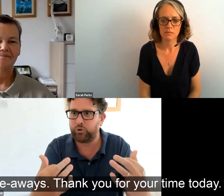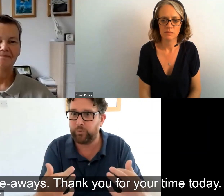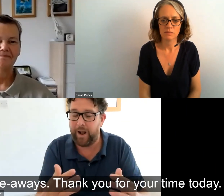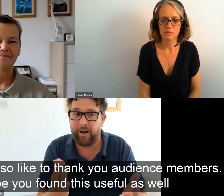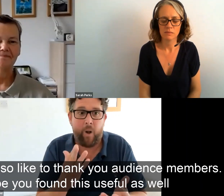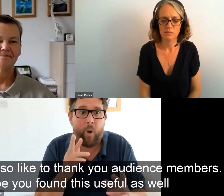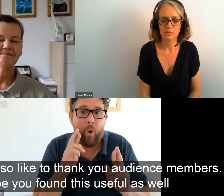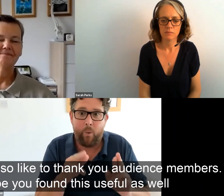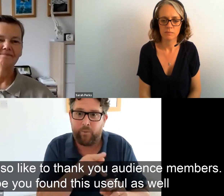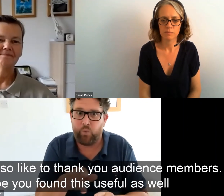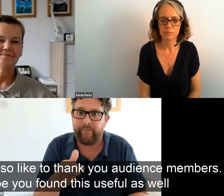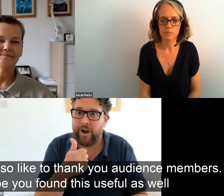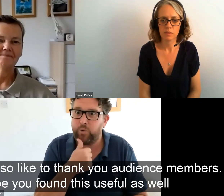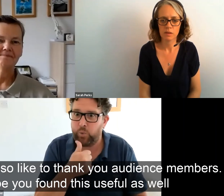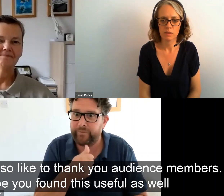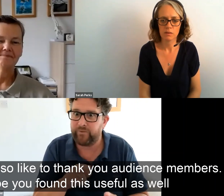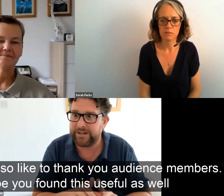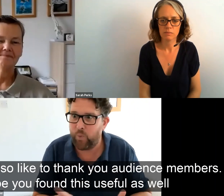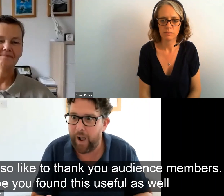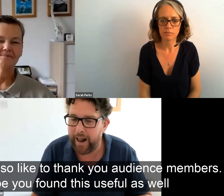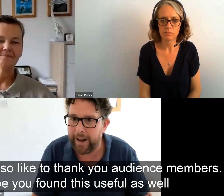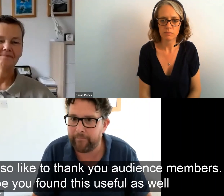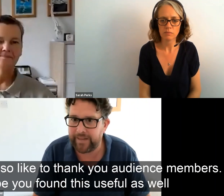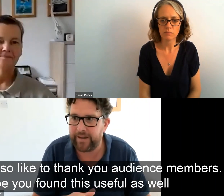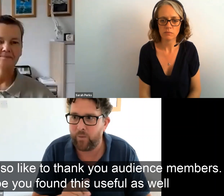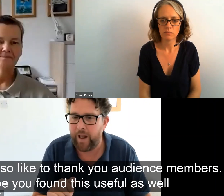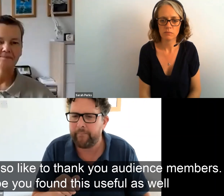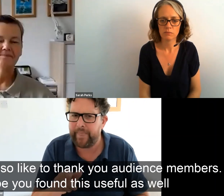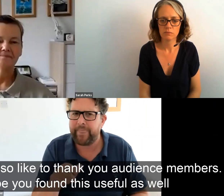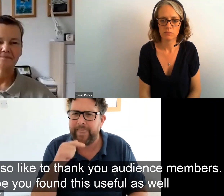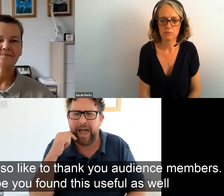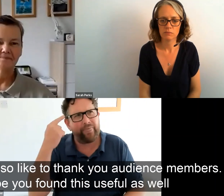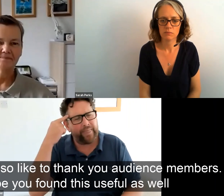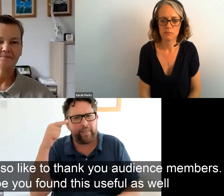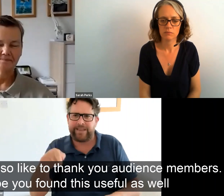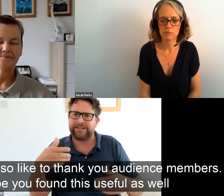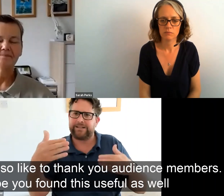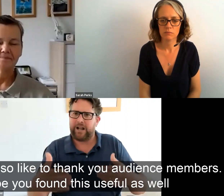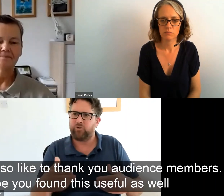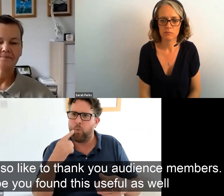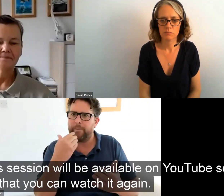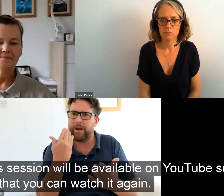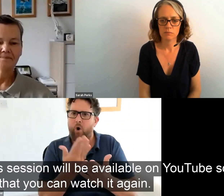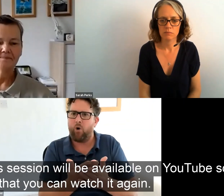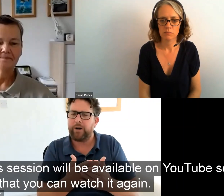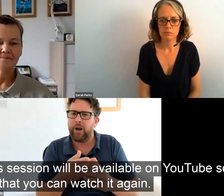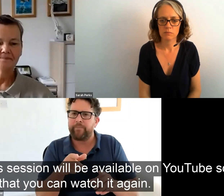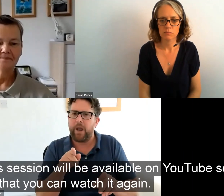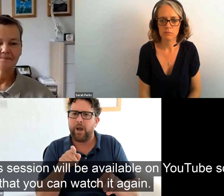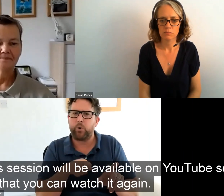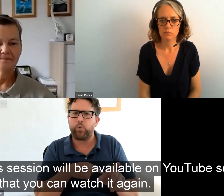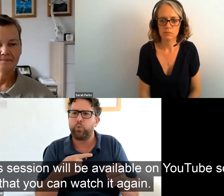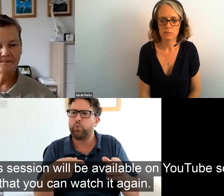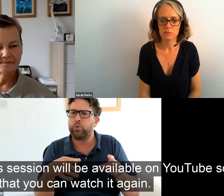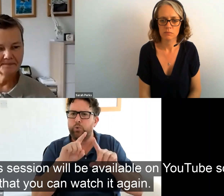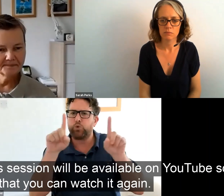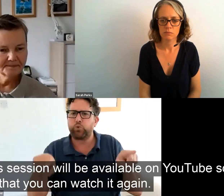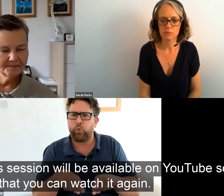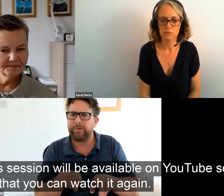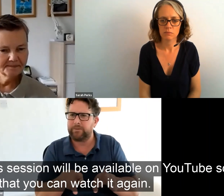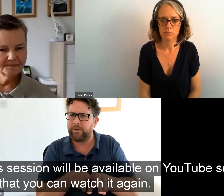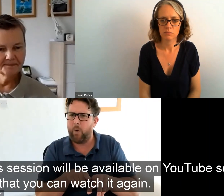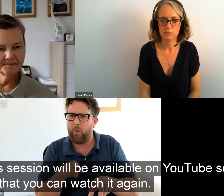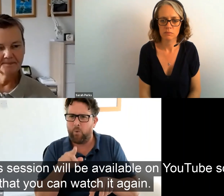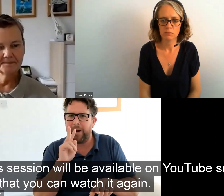And I would also like to thank our audience member. I hope you found this useful as well. And I think this session